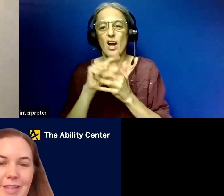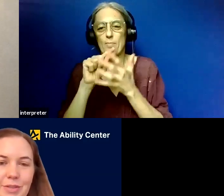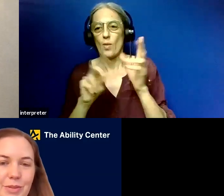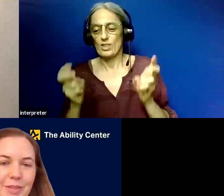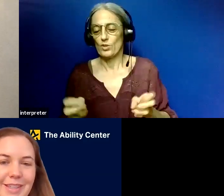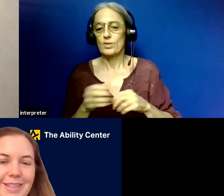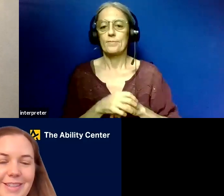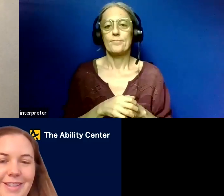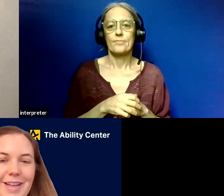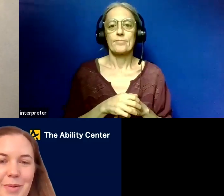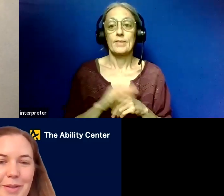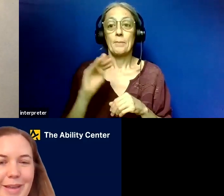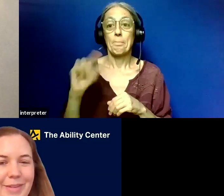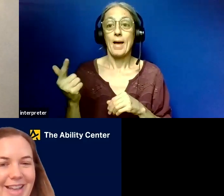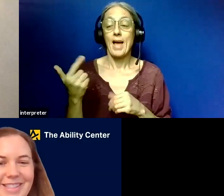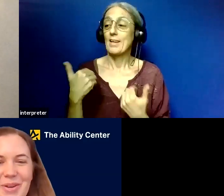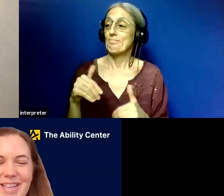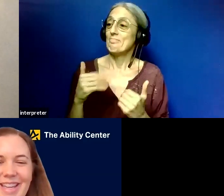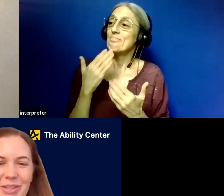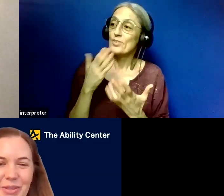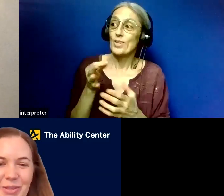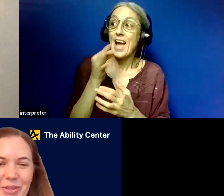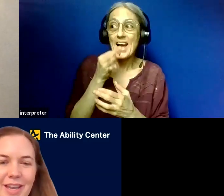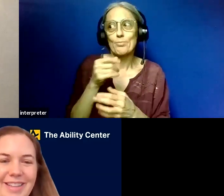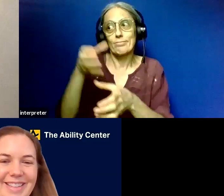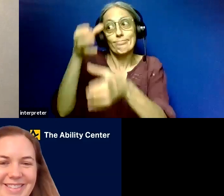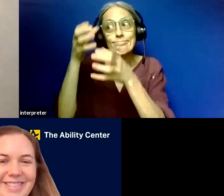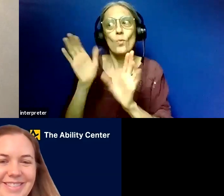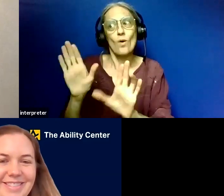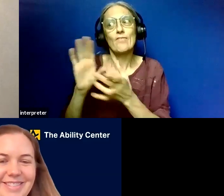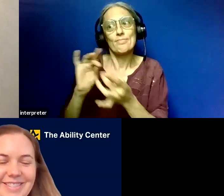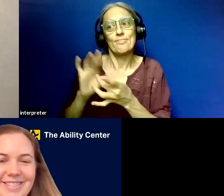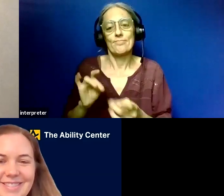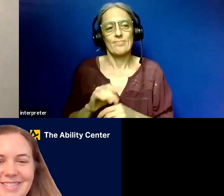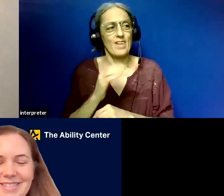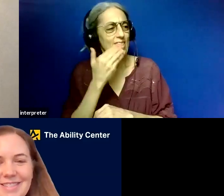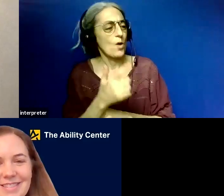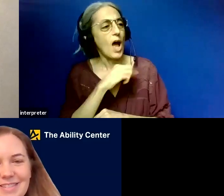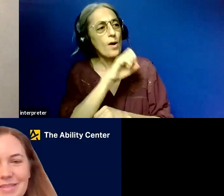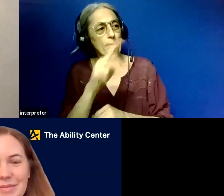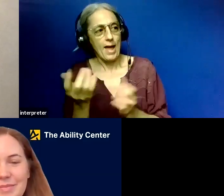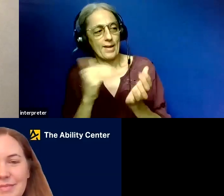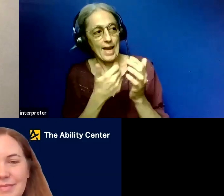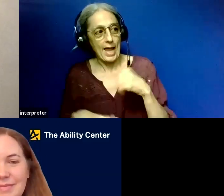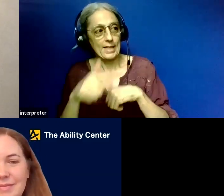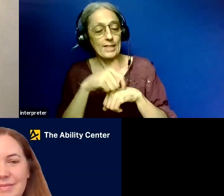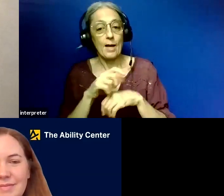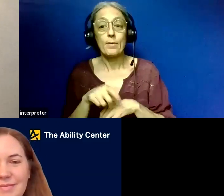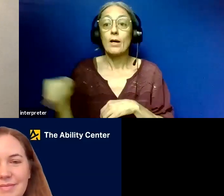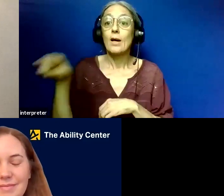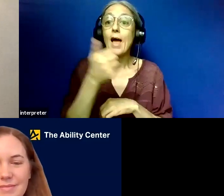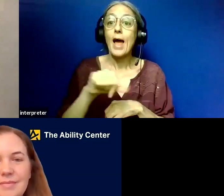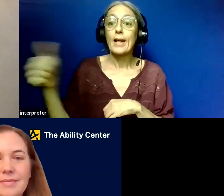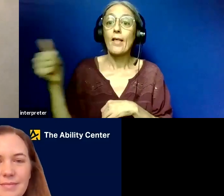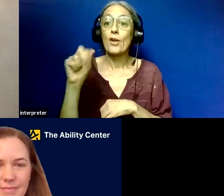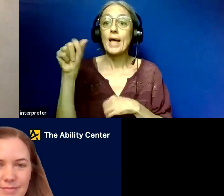Meg, I think you certainly qualify for that. So thank you. I'll come back anytime. And if any ADA coordinators want my contact